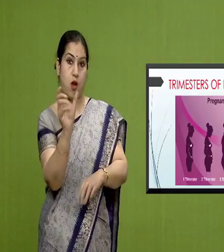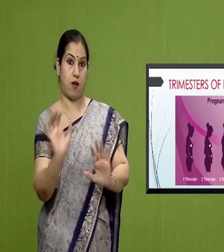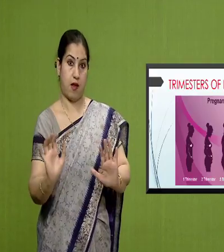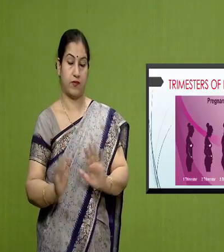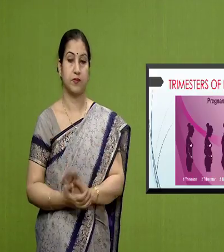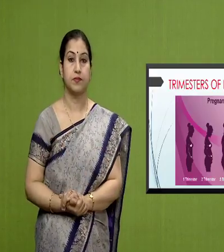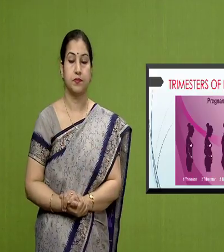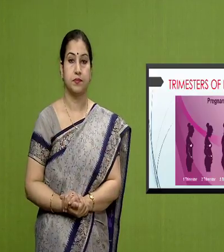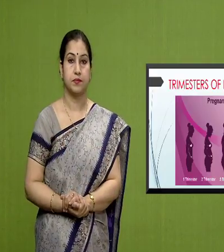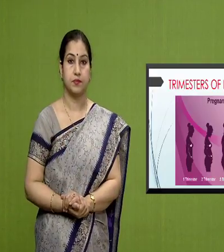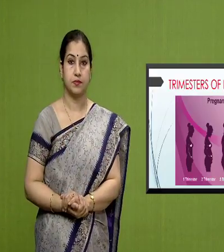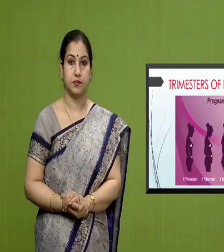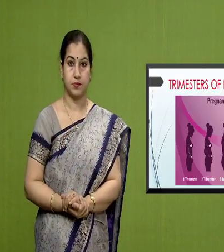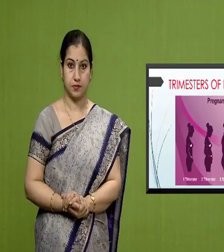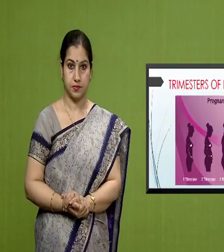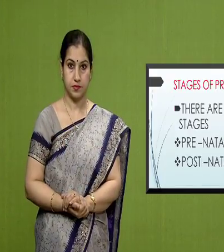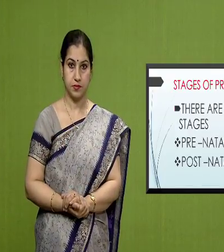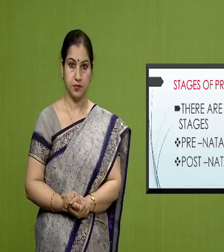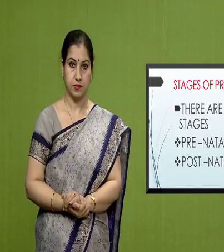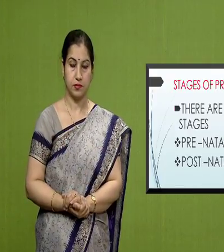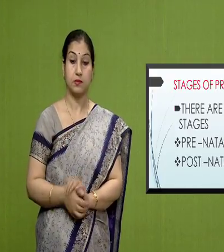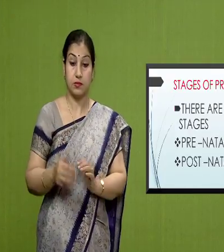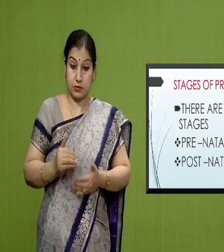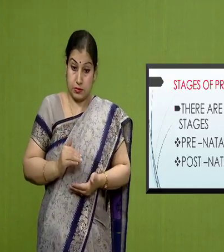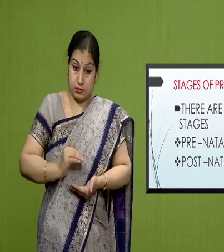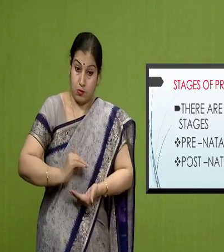word, that is prenatal.